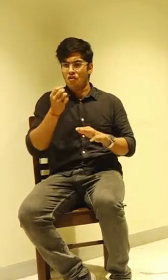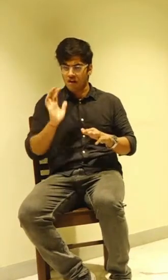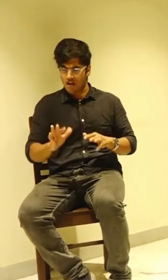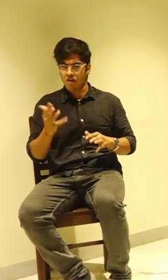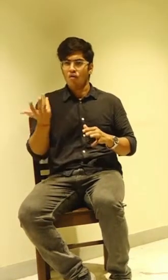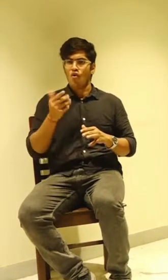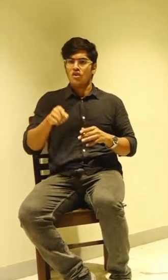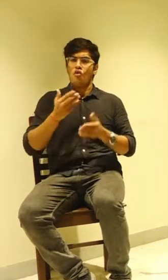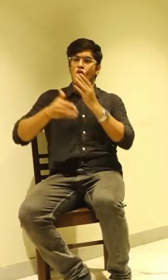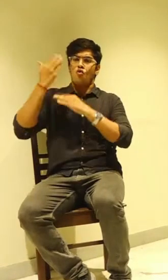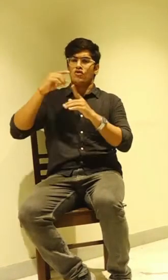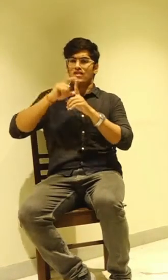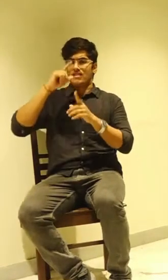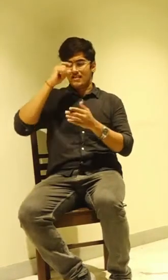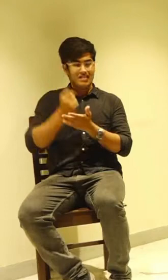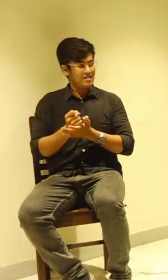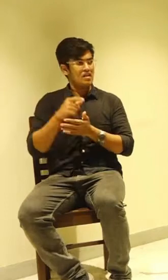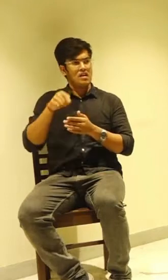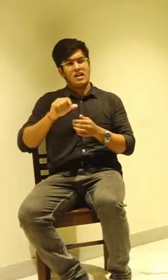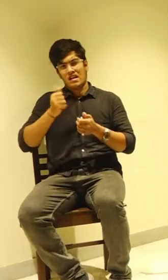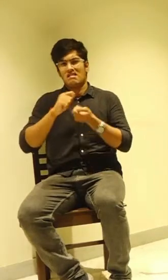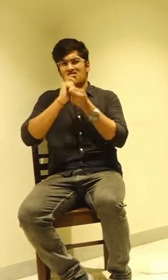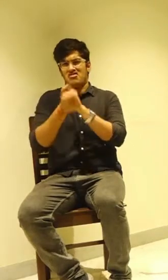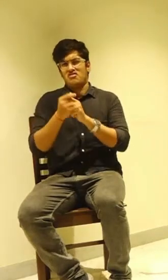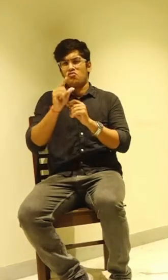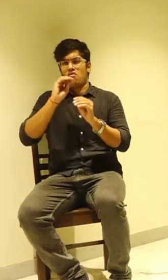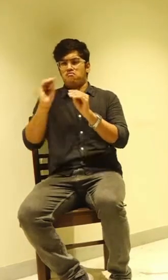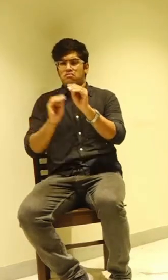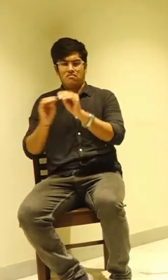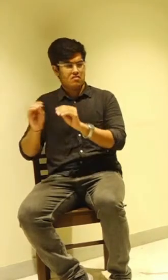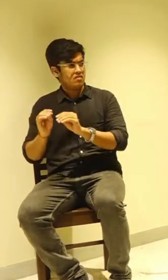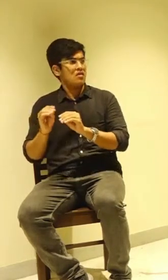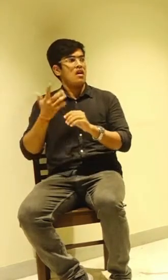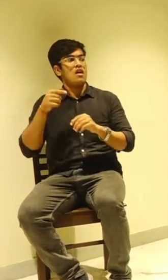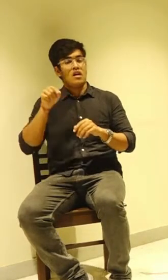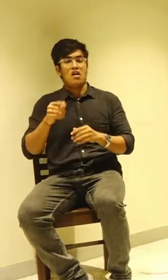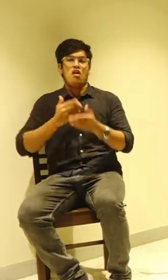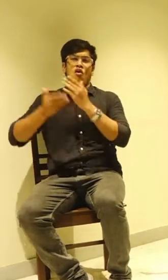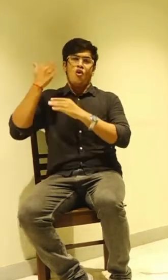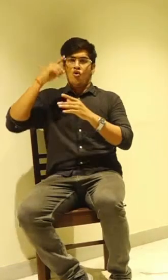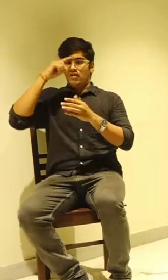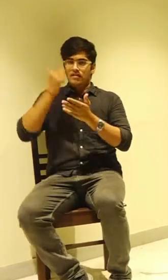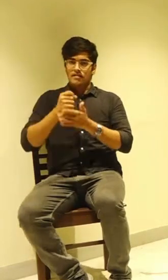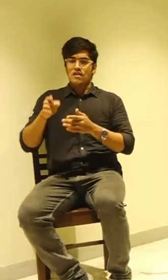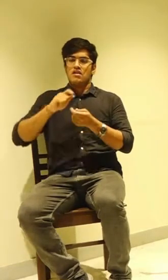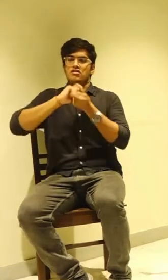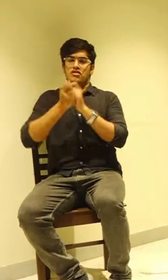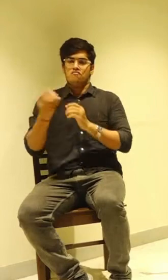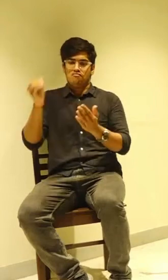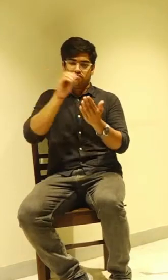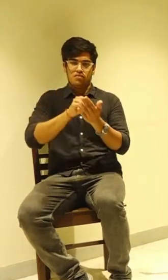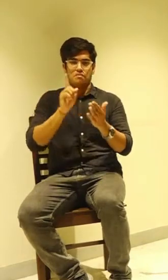past decision, then we can change it, we can differ with it, but this past decision has to be reduced as an article in the